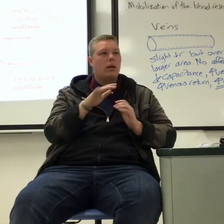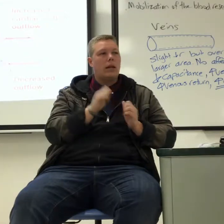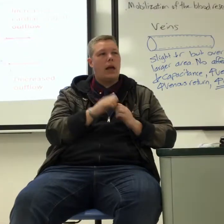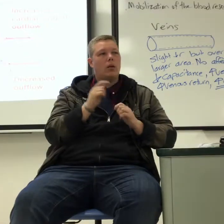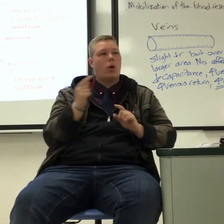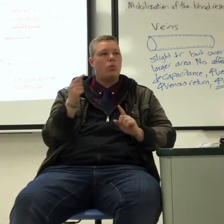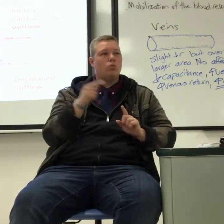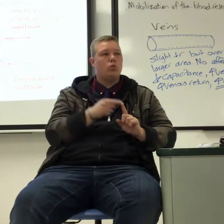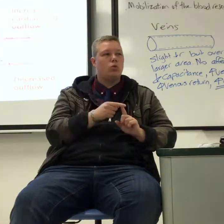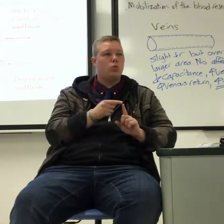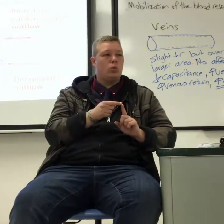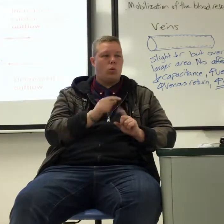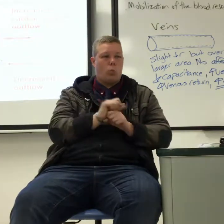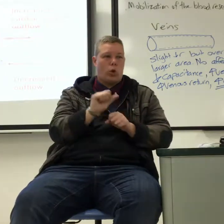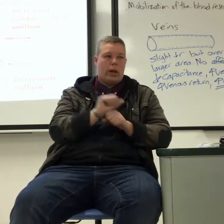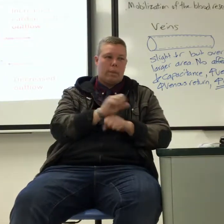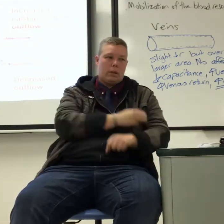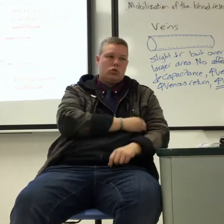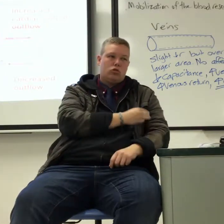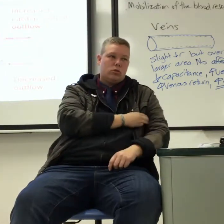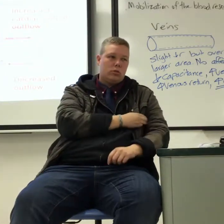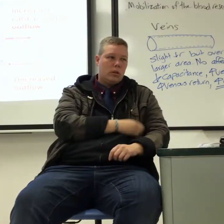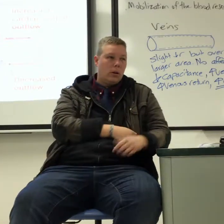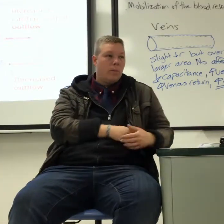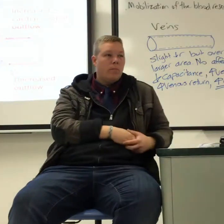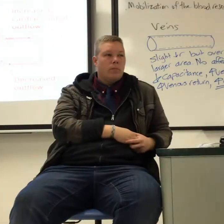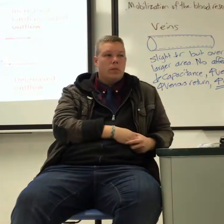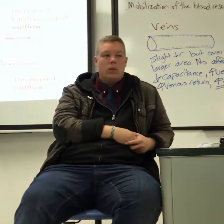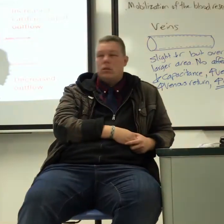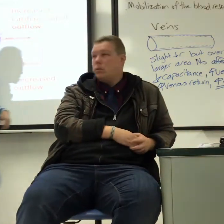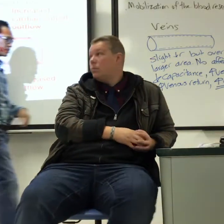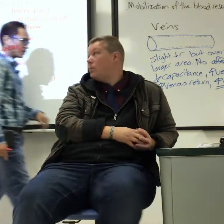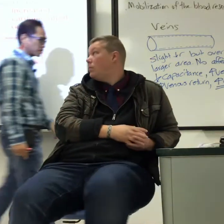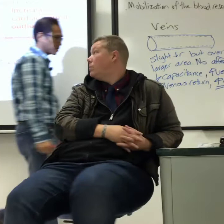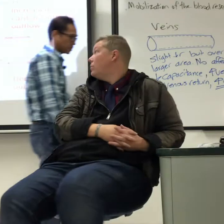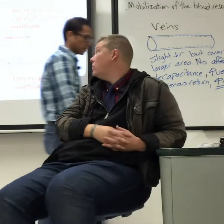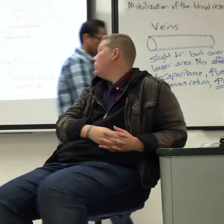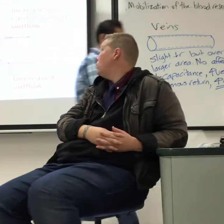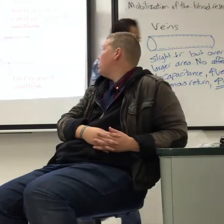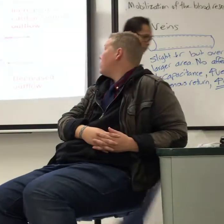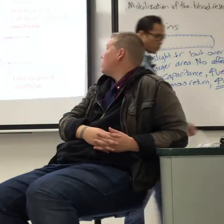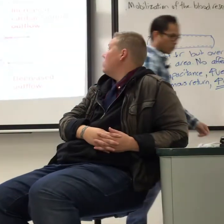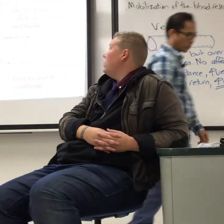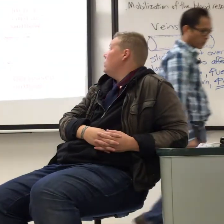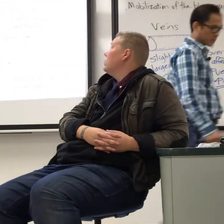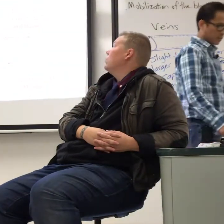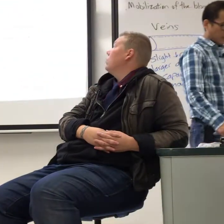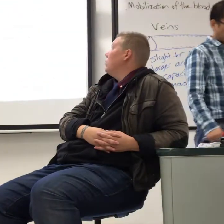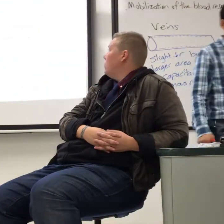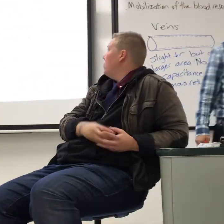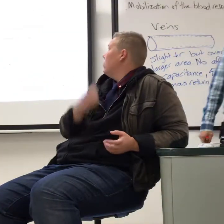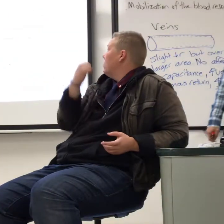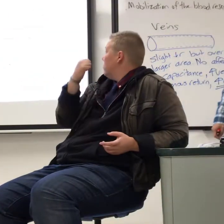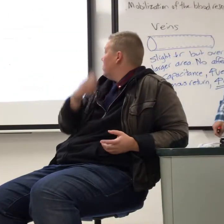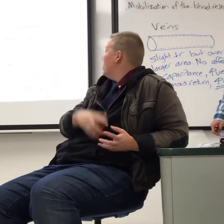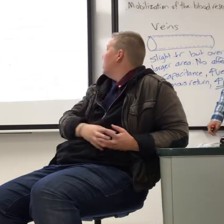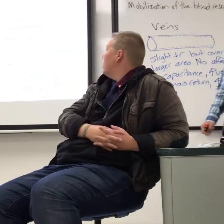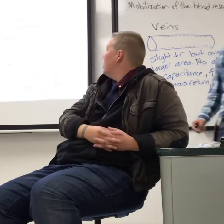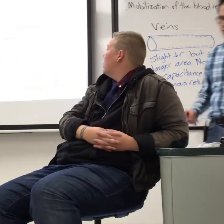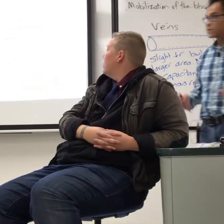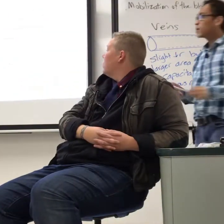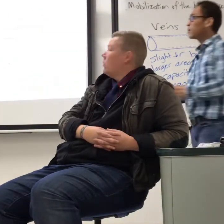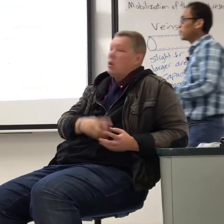So let me read what I have on my slide, restated these concepts here. Refer to this slide again and again if you